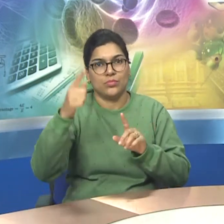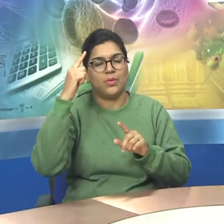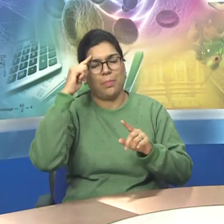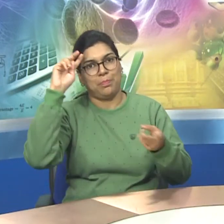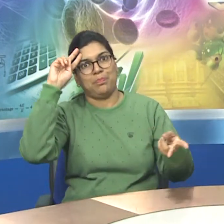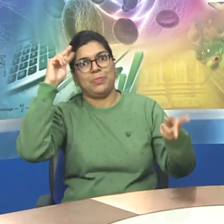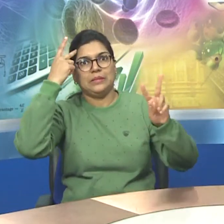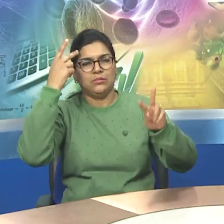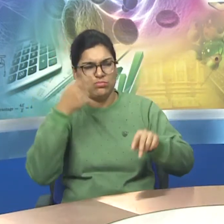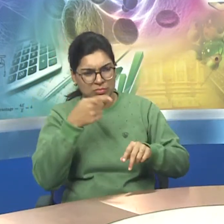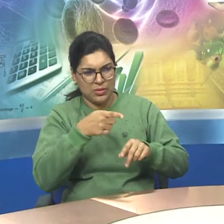So this is